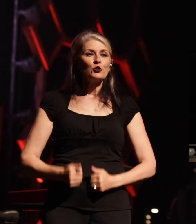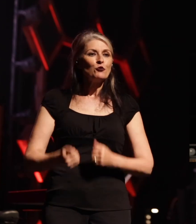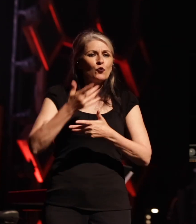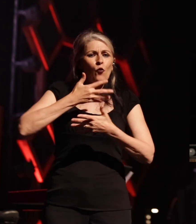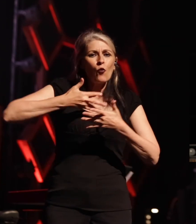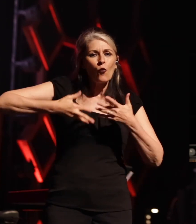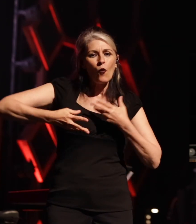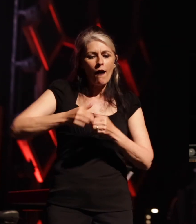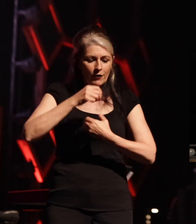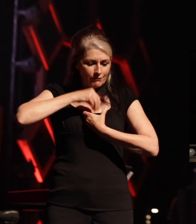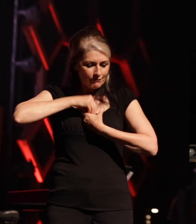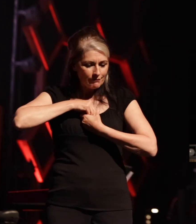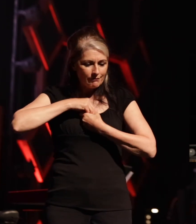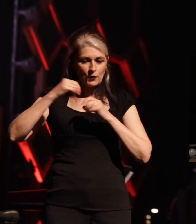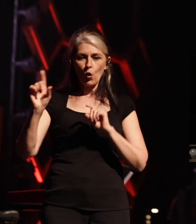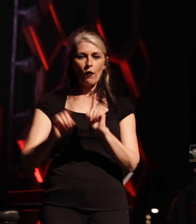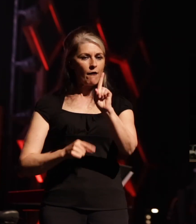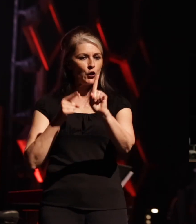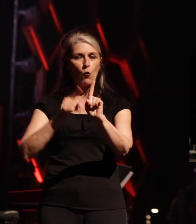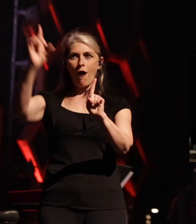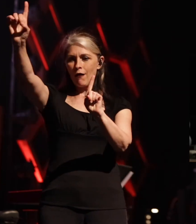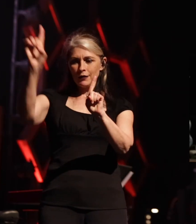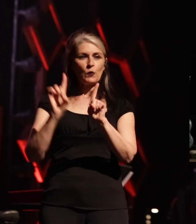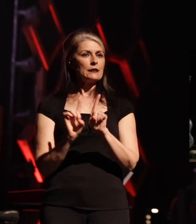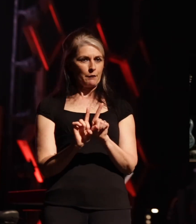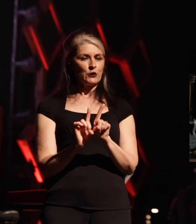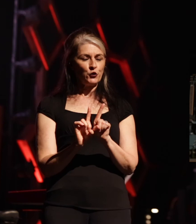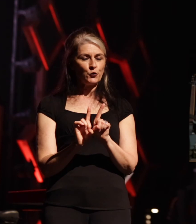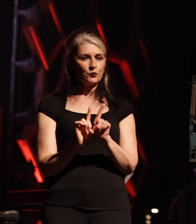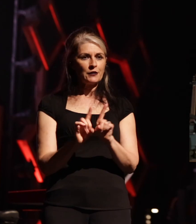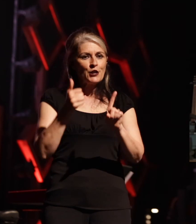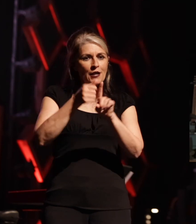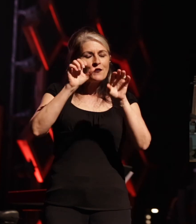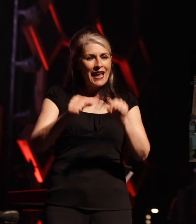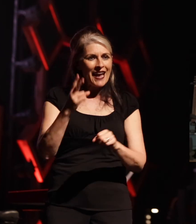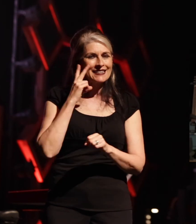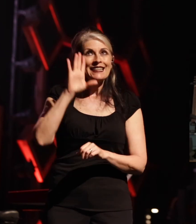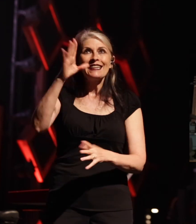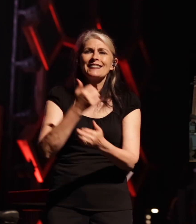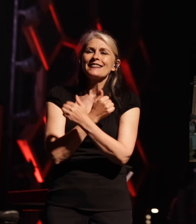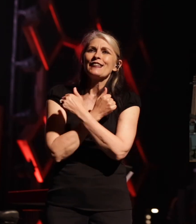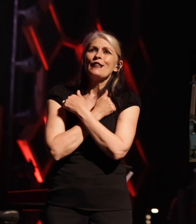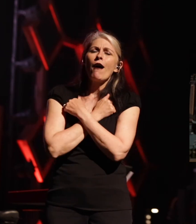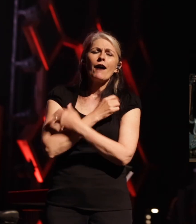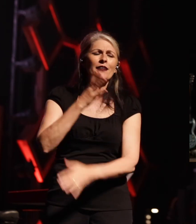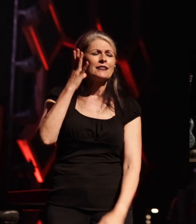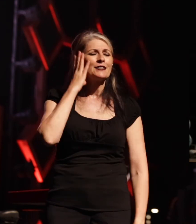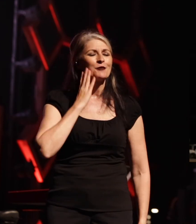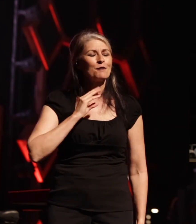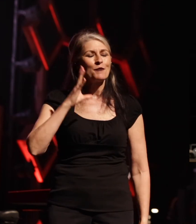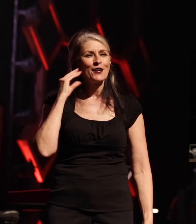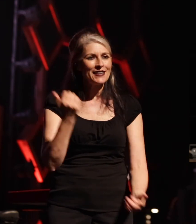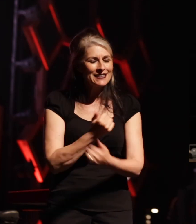at, so that you can see his love, experience his love, but more than anything